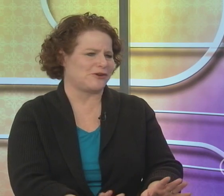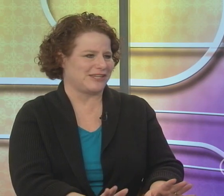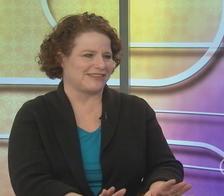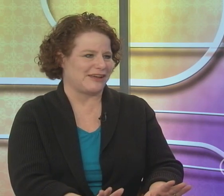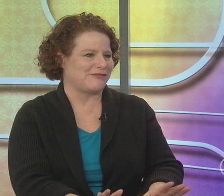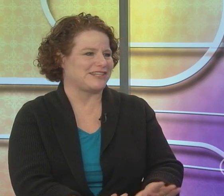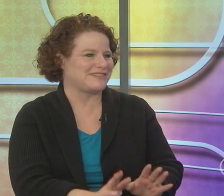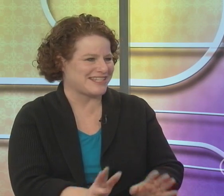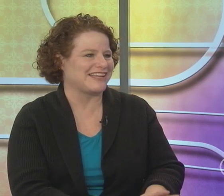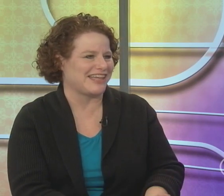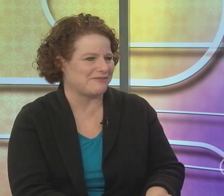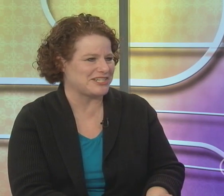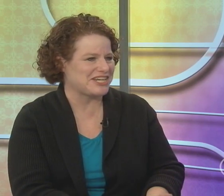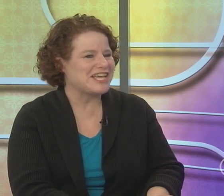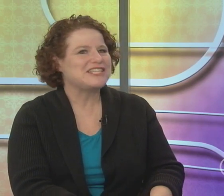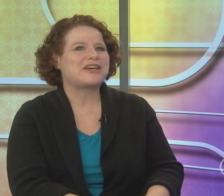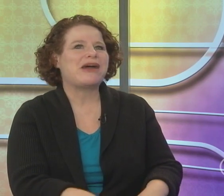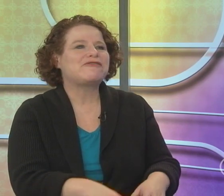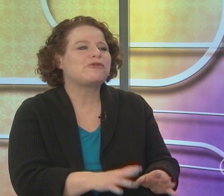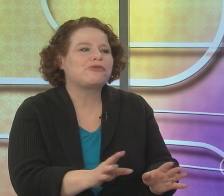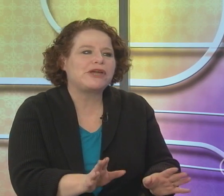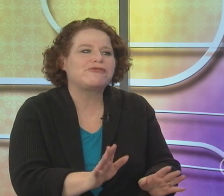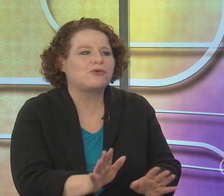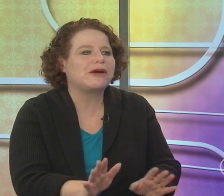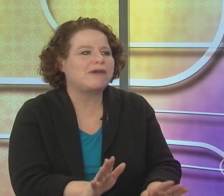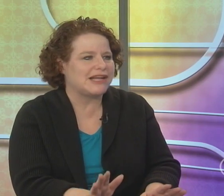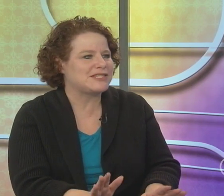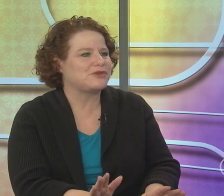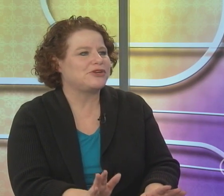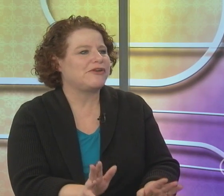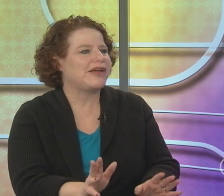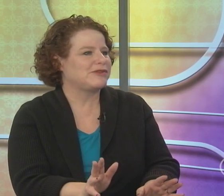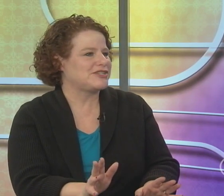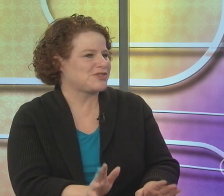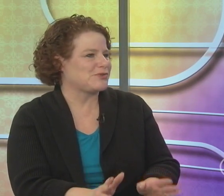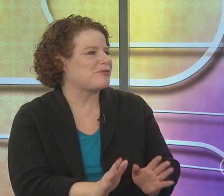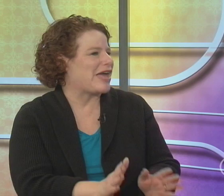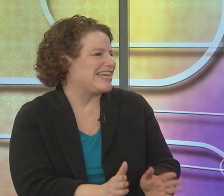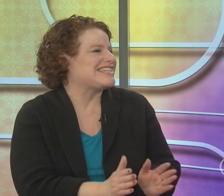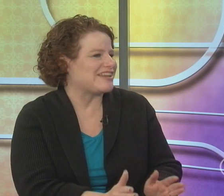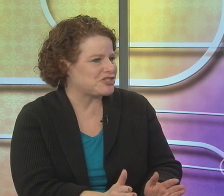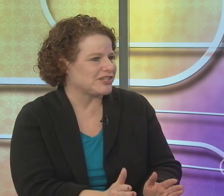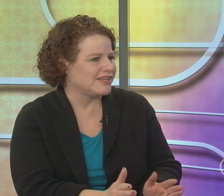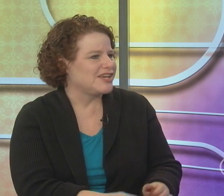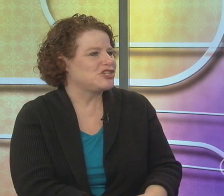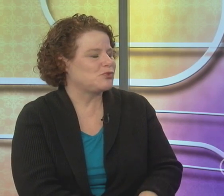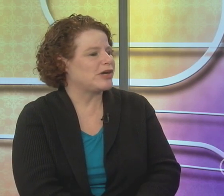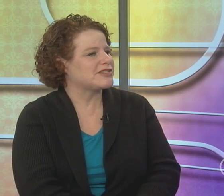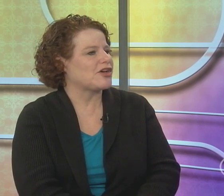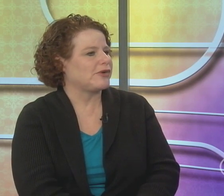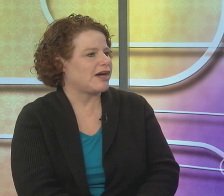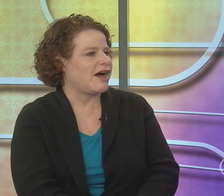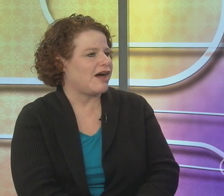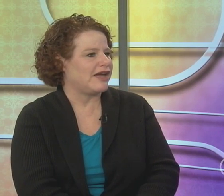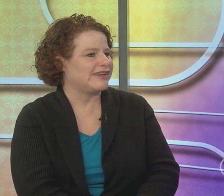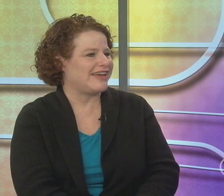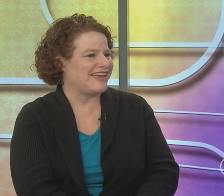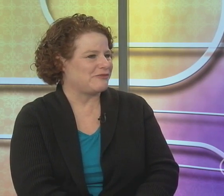in life than sign language. Exactly. So after 3-4 months, when you're able to sort of pay attention to what is going on and with